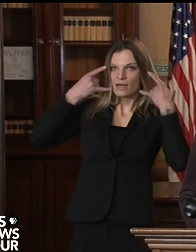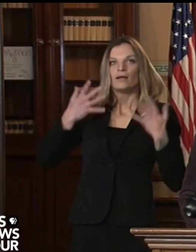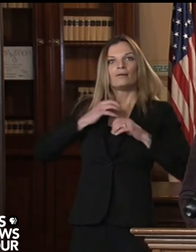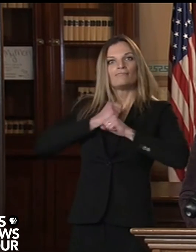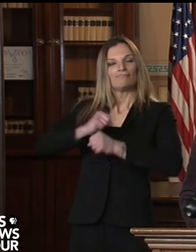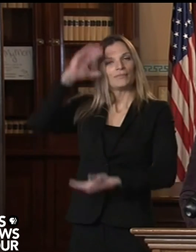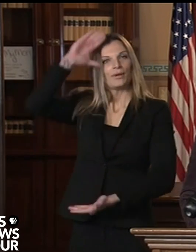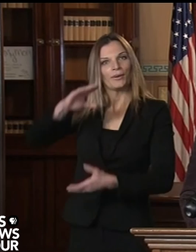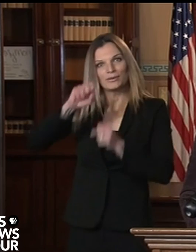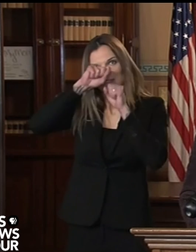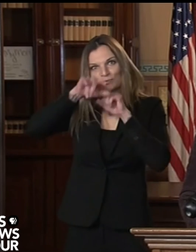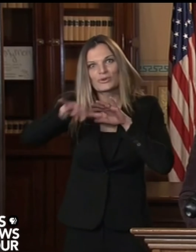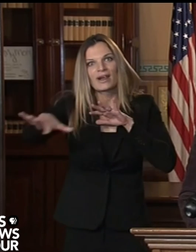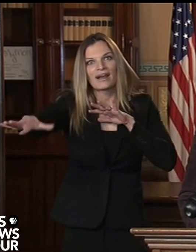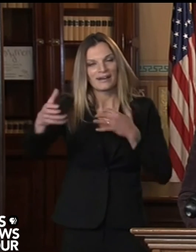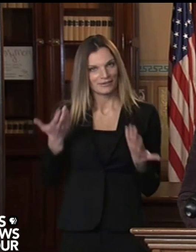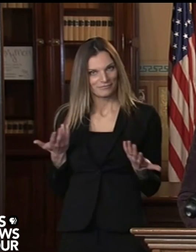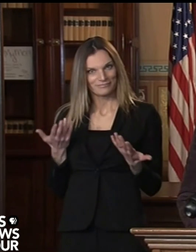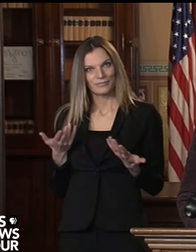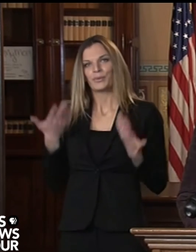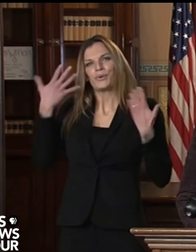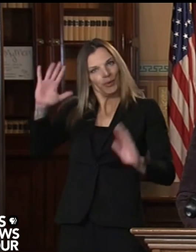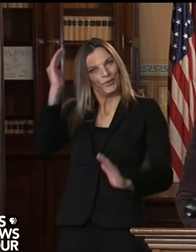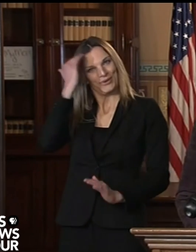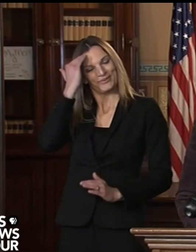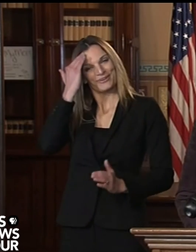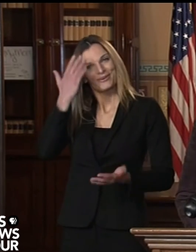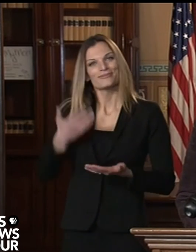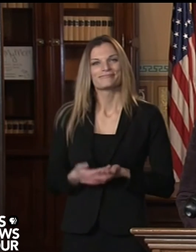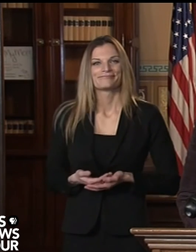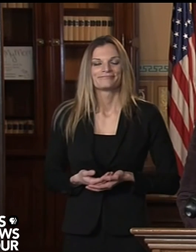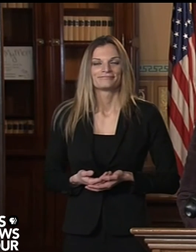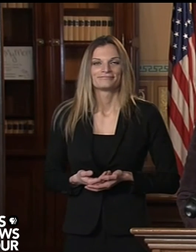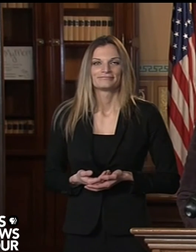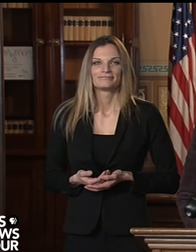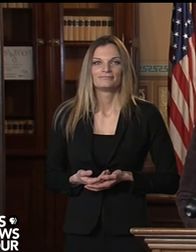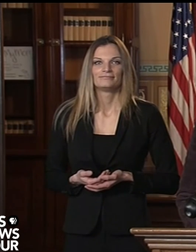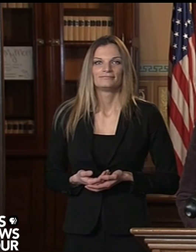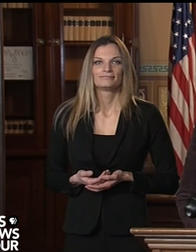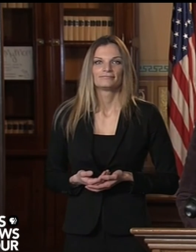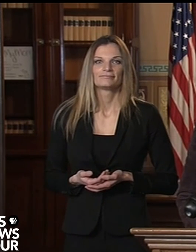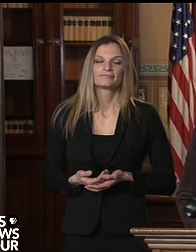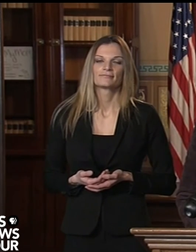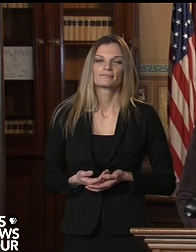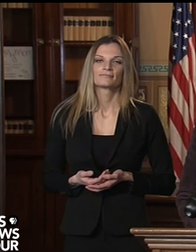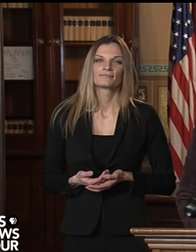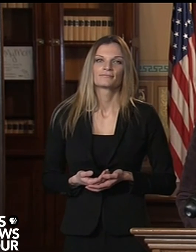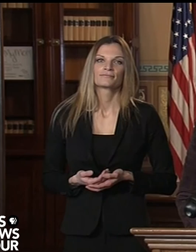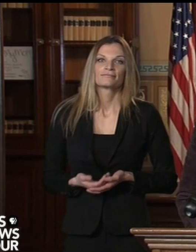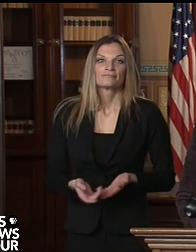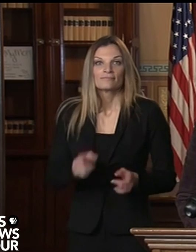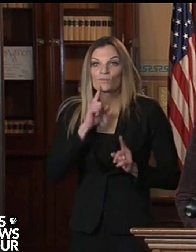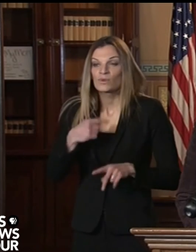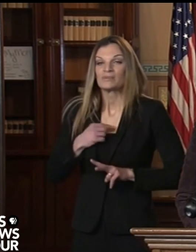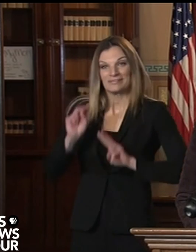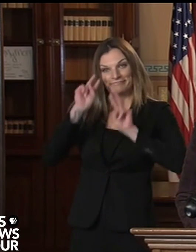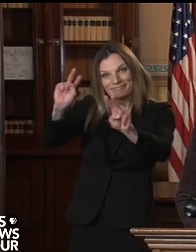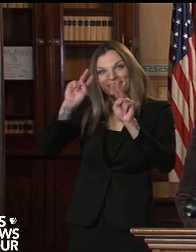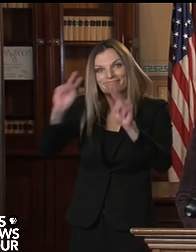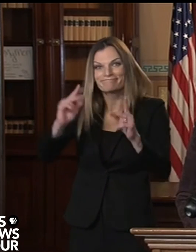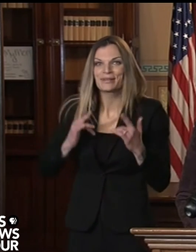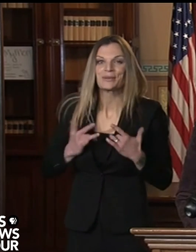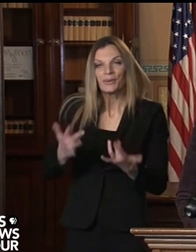have to combat the spread of this virus. There is great, great hope on the